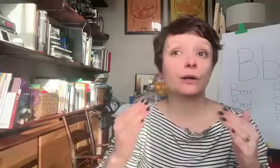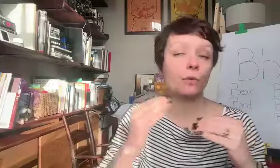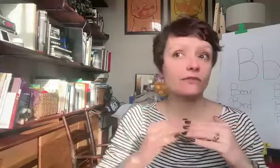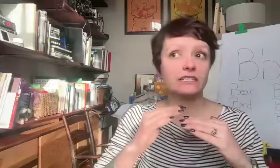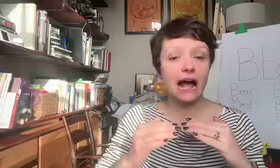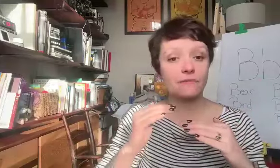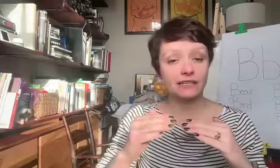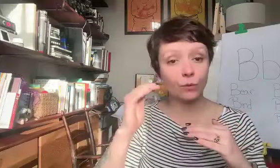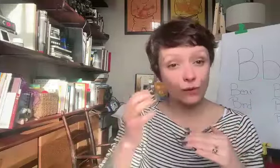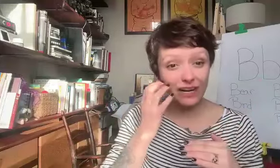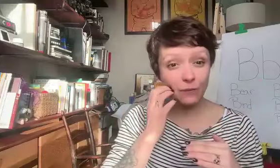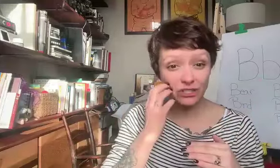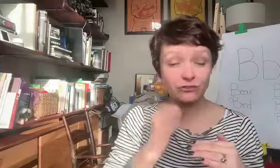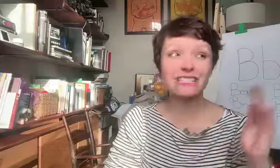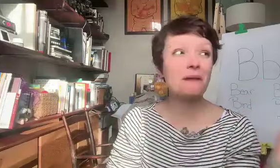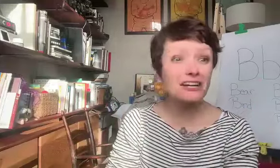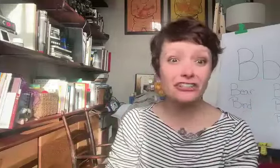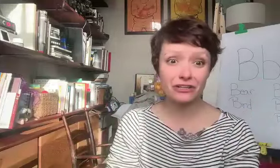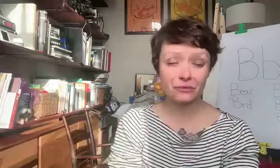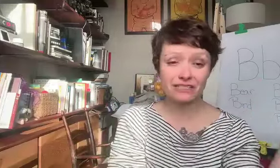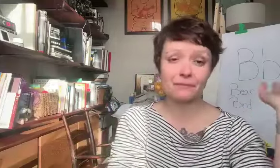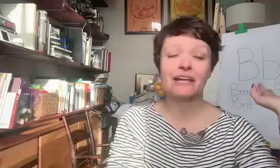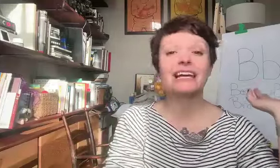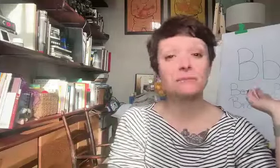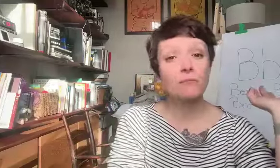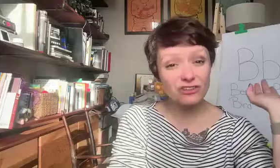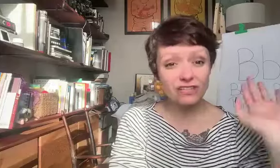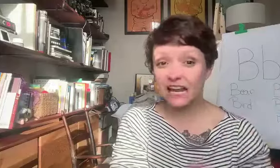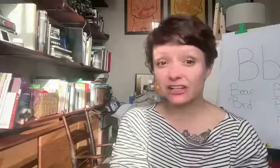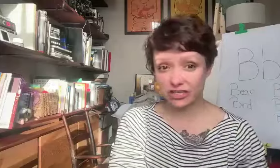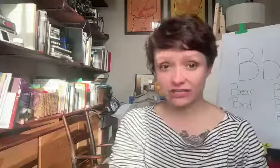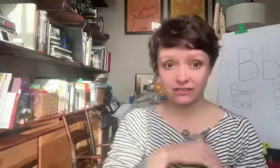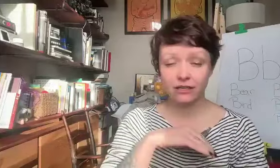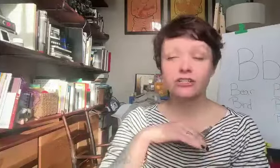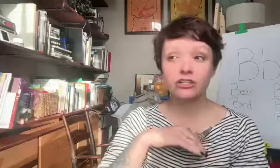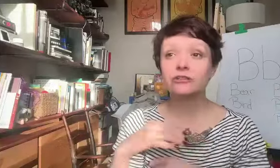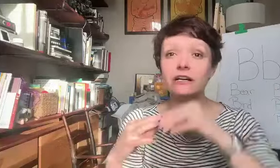Like one of our top things that we're working on with children, especially during rug time, is emotional intelligence. Children